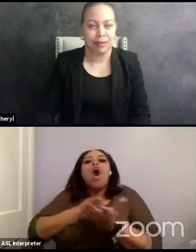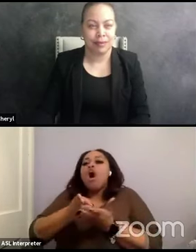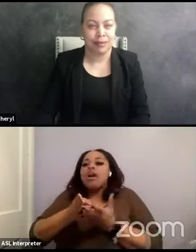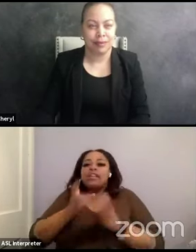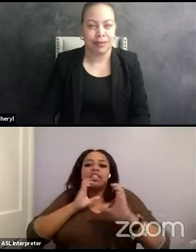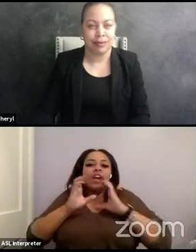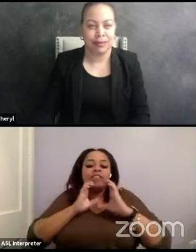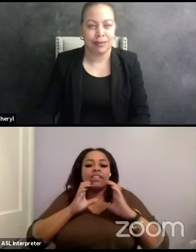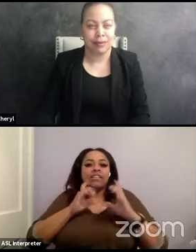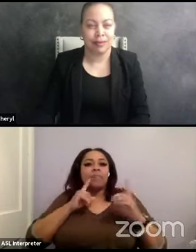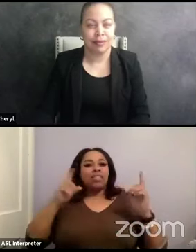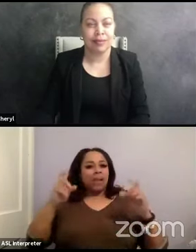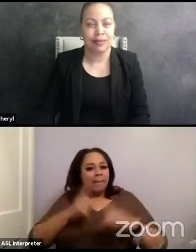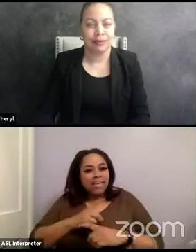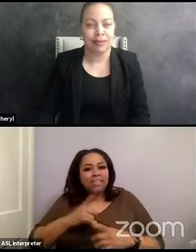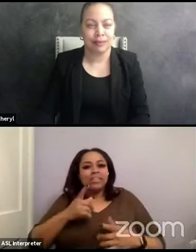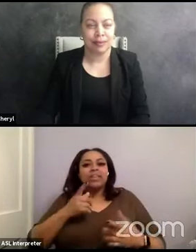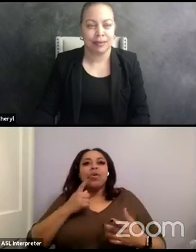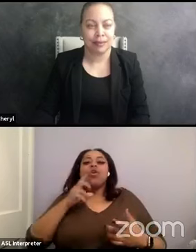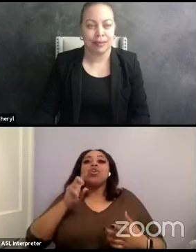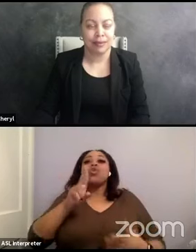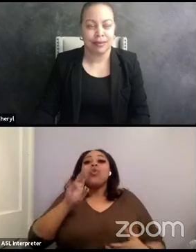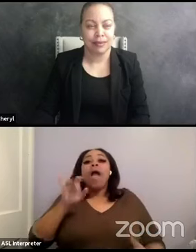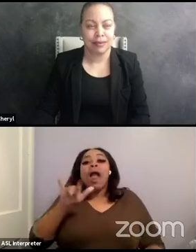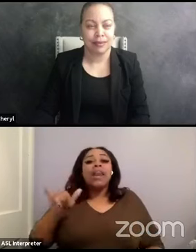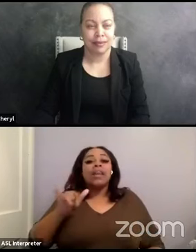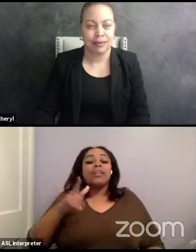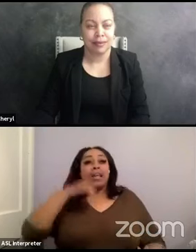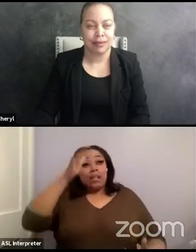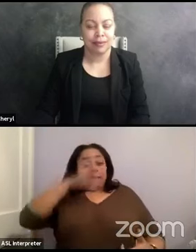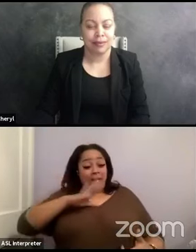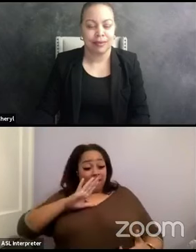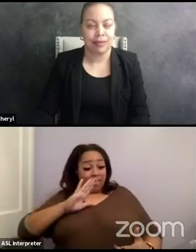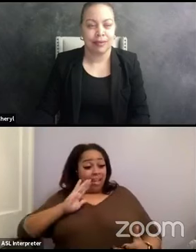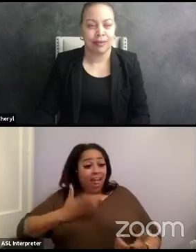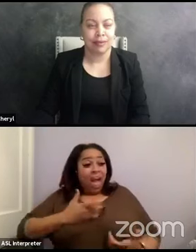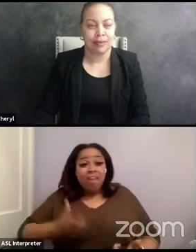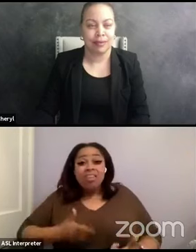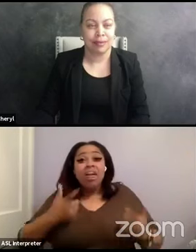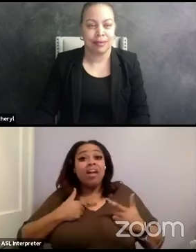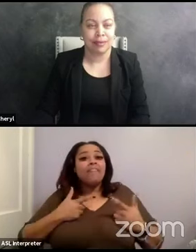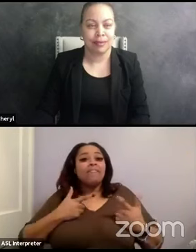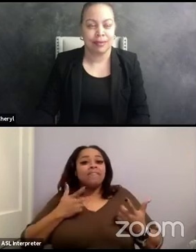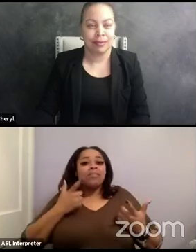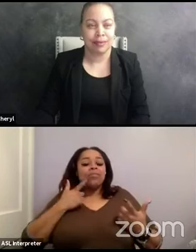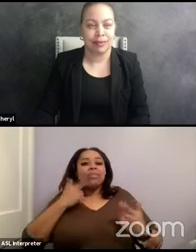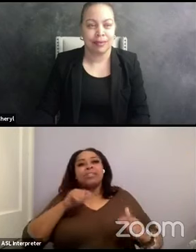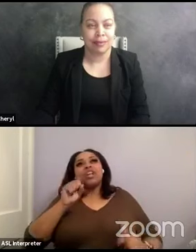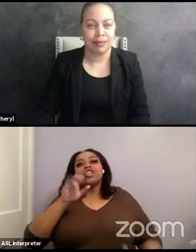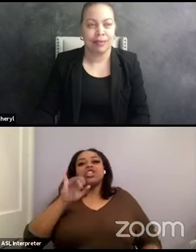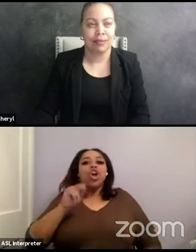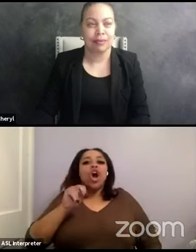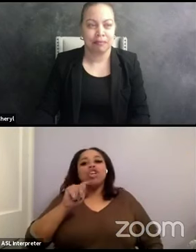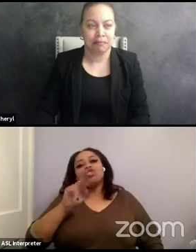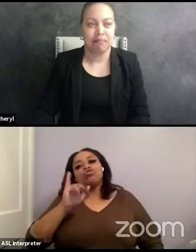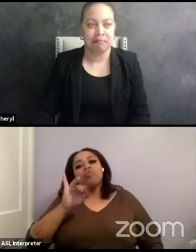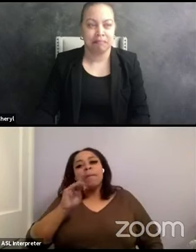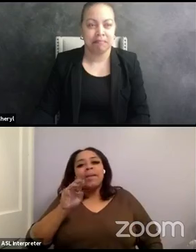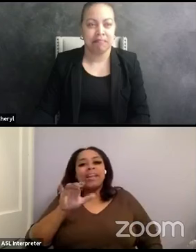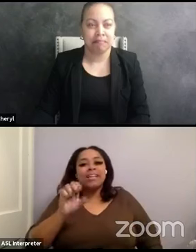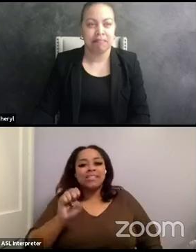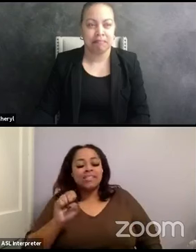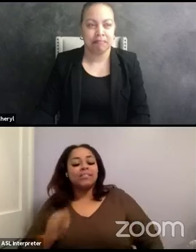about the complexity or the duality that there are men in our lives, even though we are staunch feminists. So Yeah, yeah,